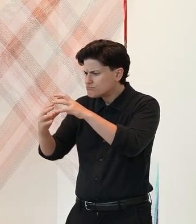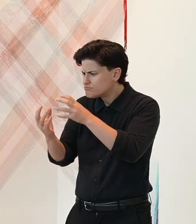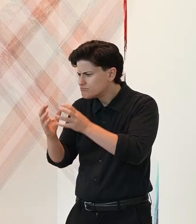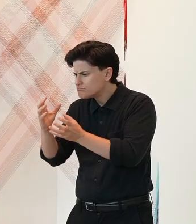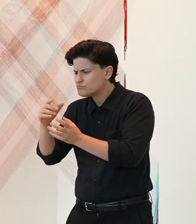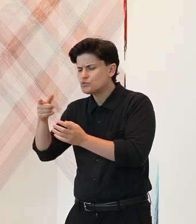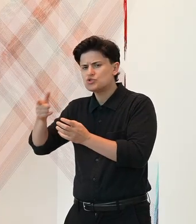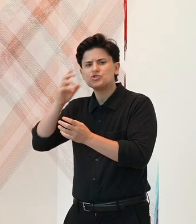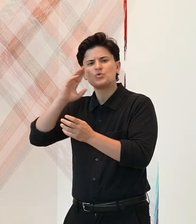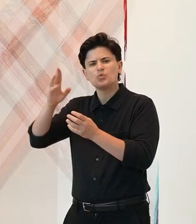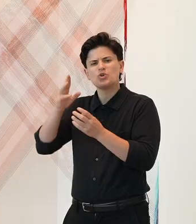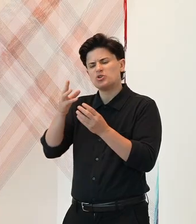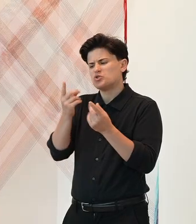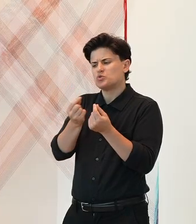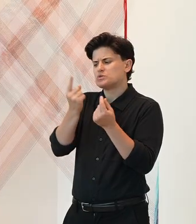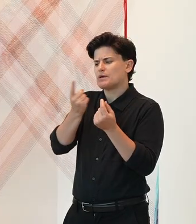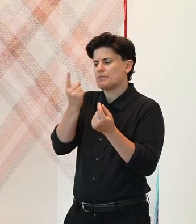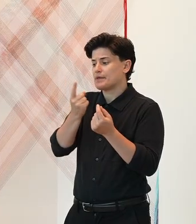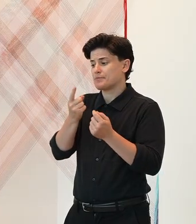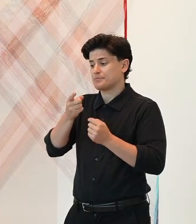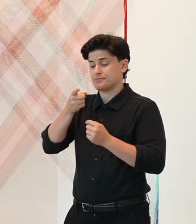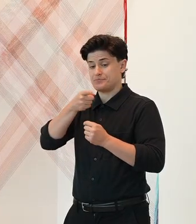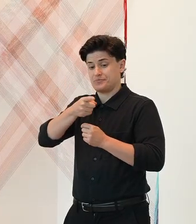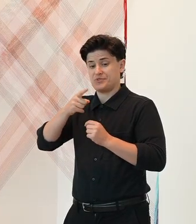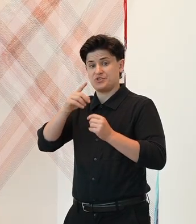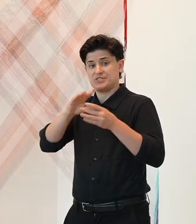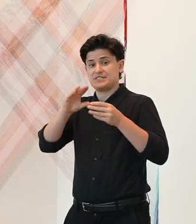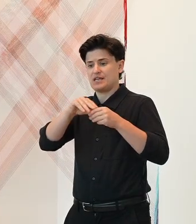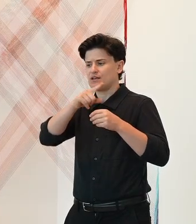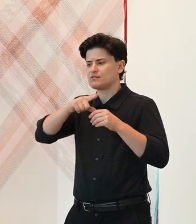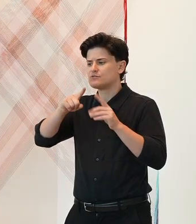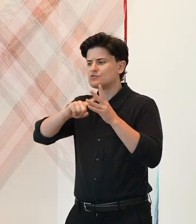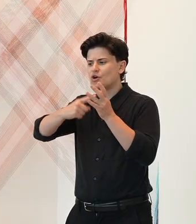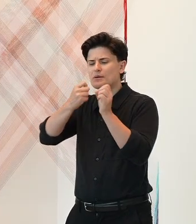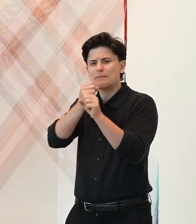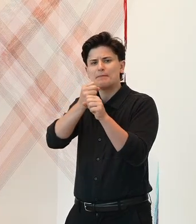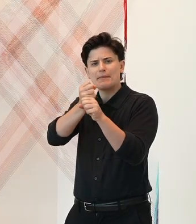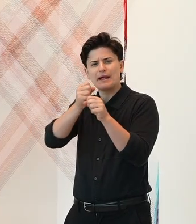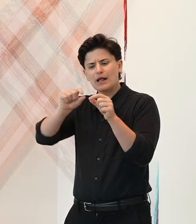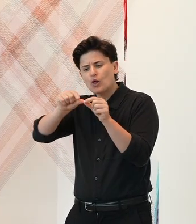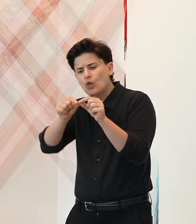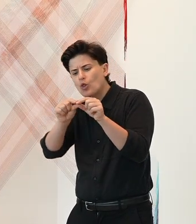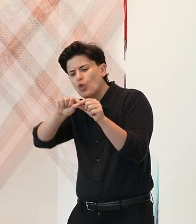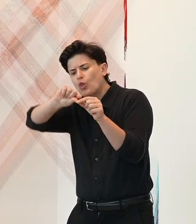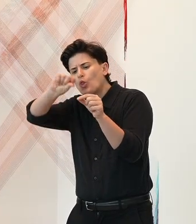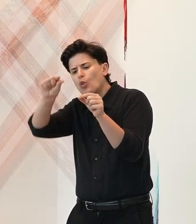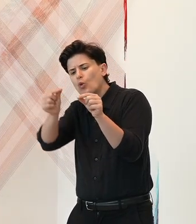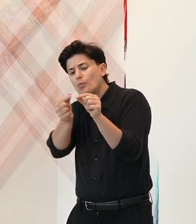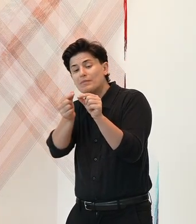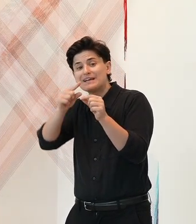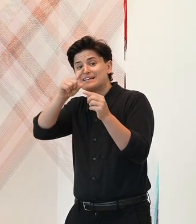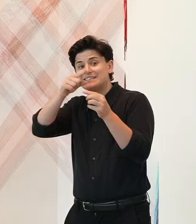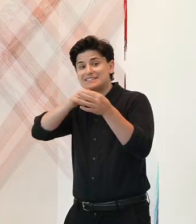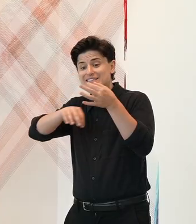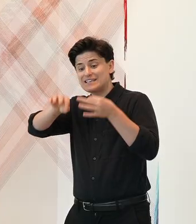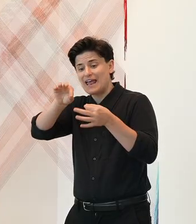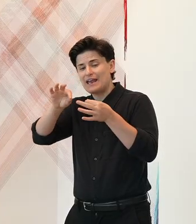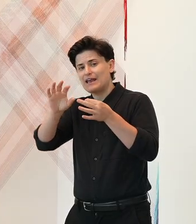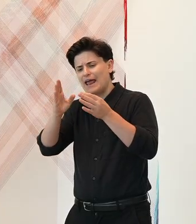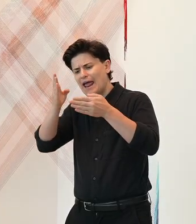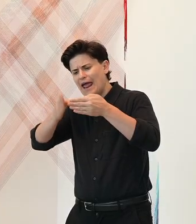And so, and she said she started making these loops, and rather than put an end to them, she decided